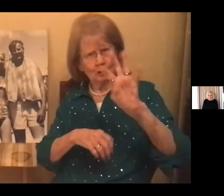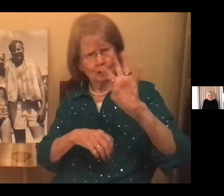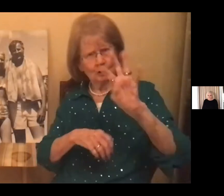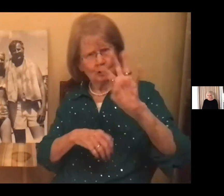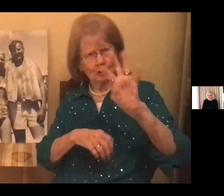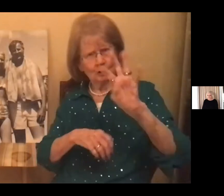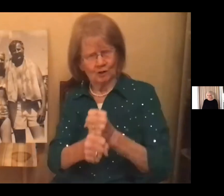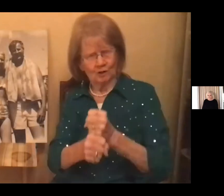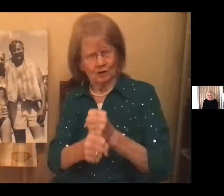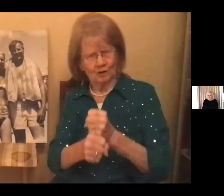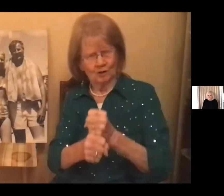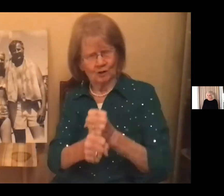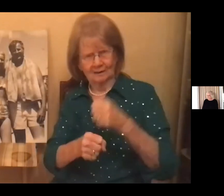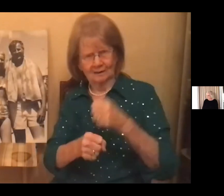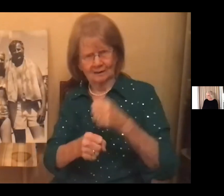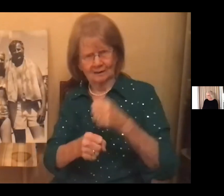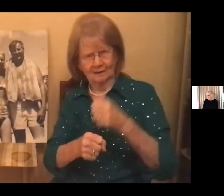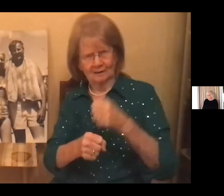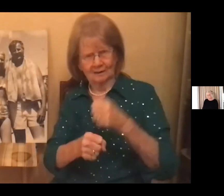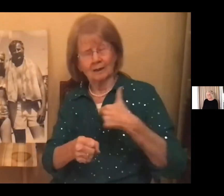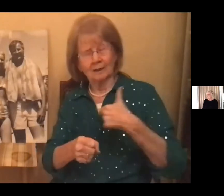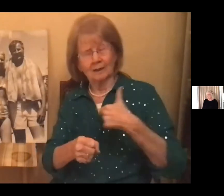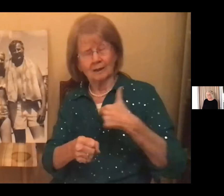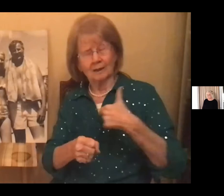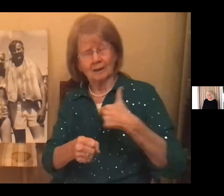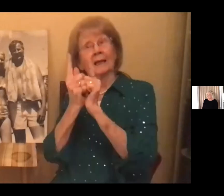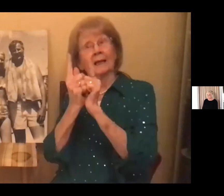I have been married to Dan for 64 years.